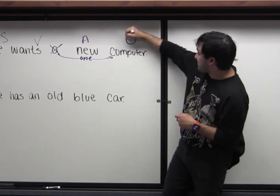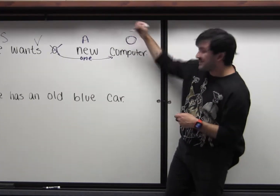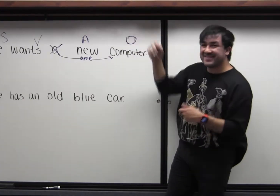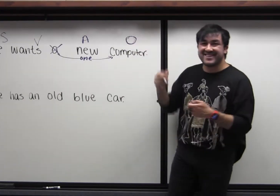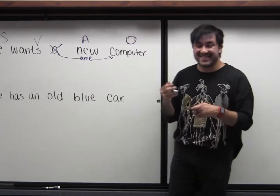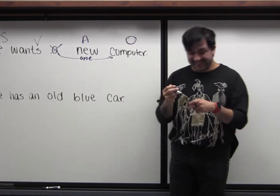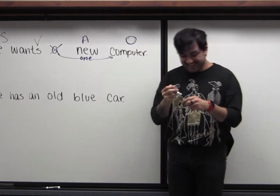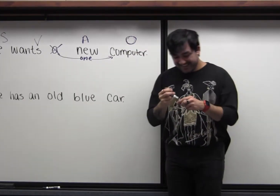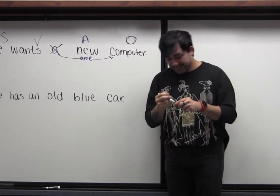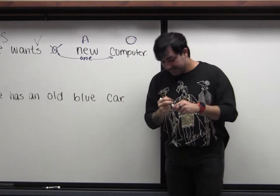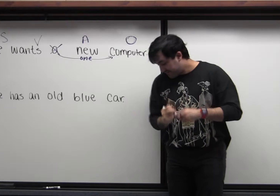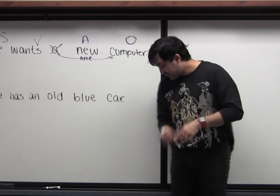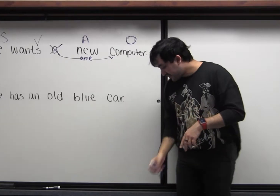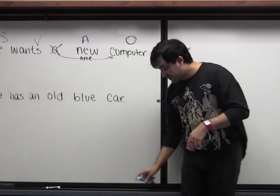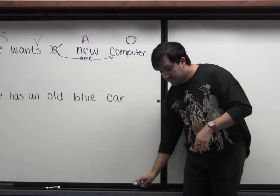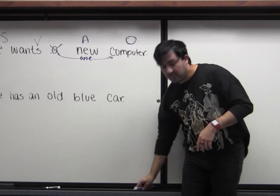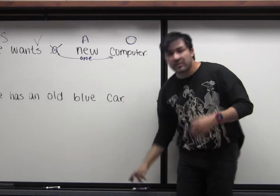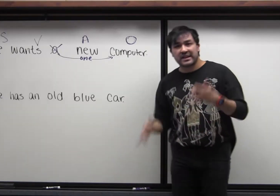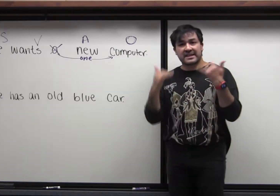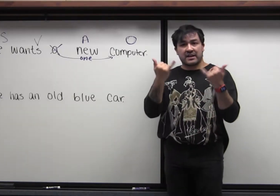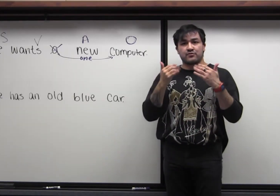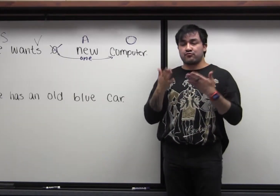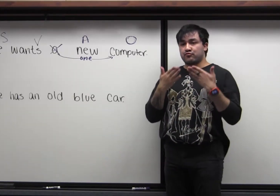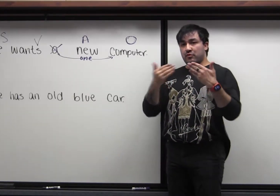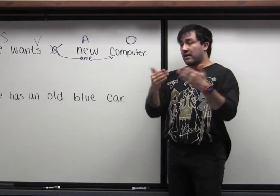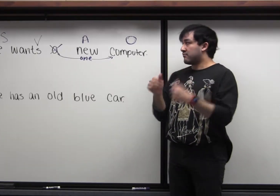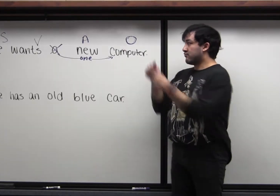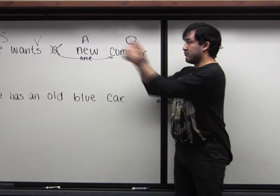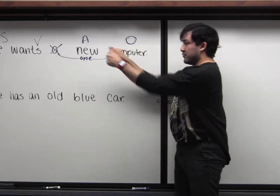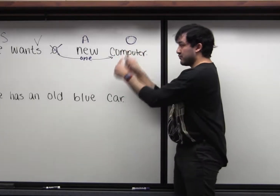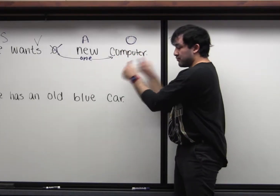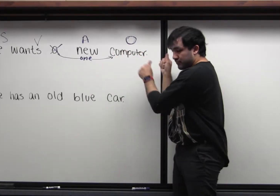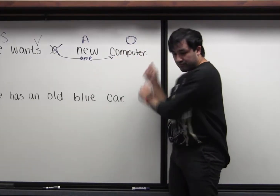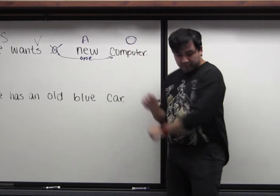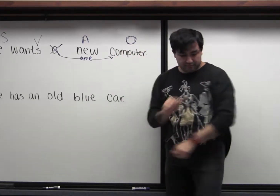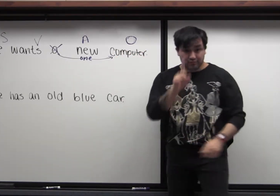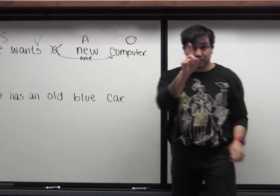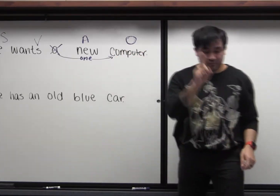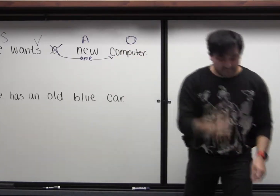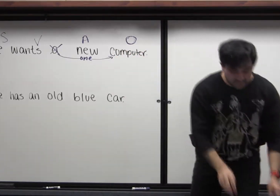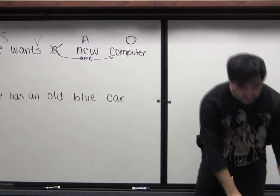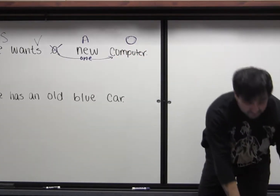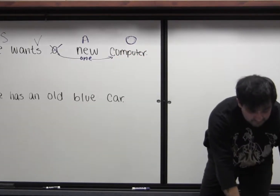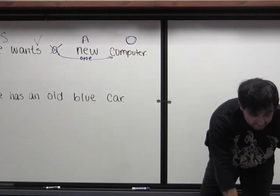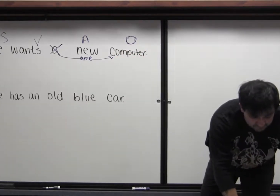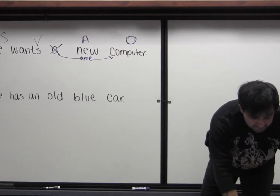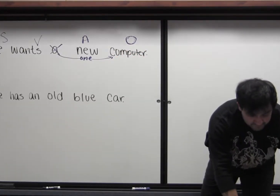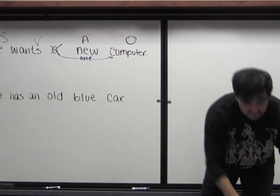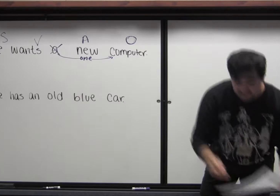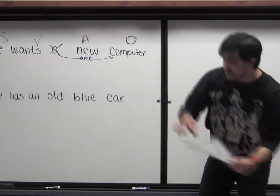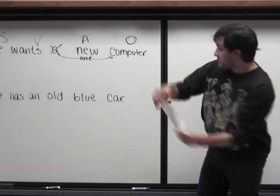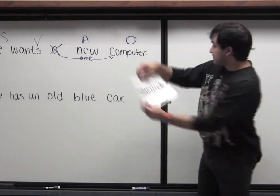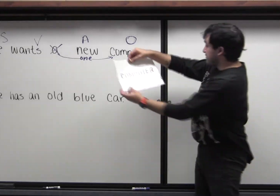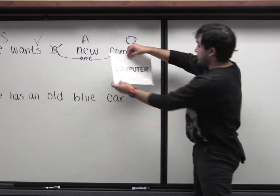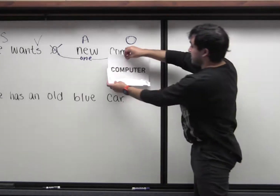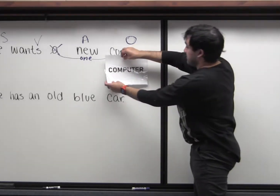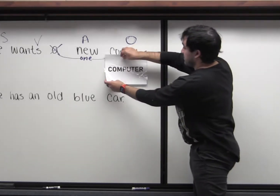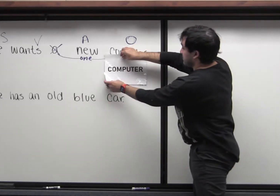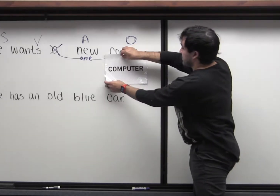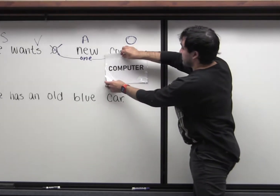object. Oops. Okay, so now let's go ahead and put up our little posters. So give me 1 second. Here we go,